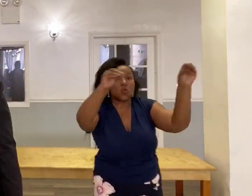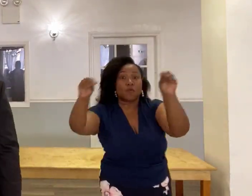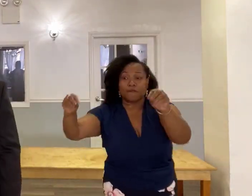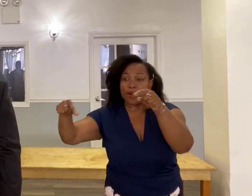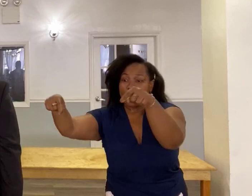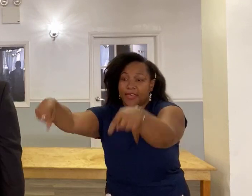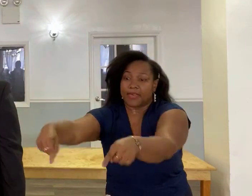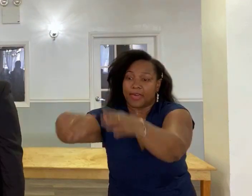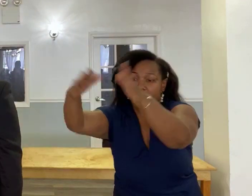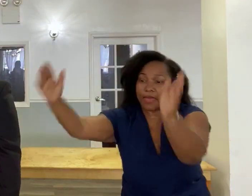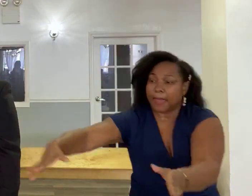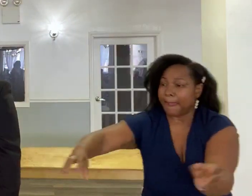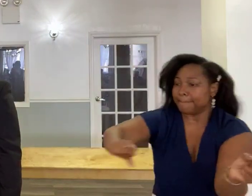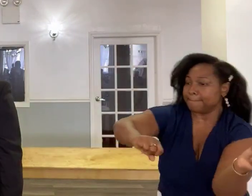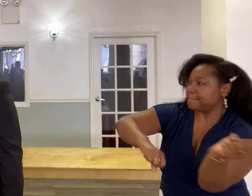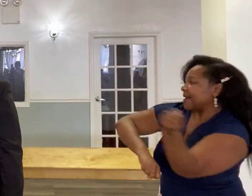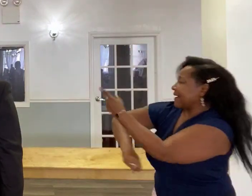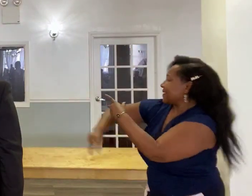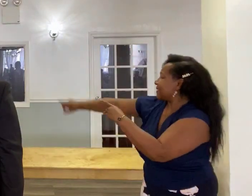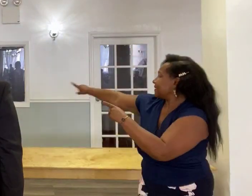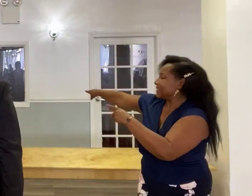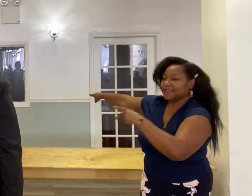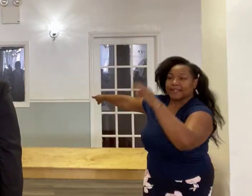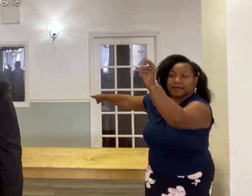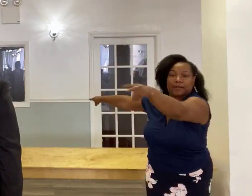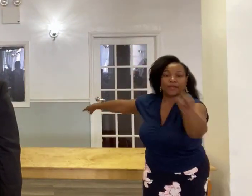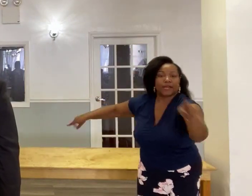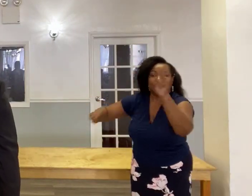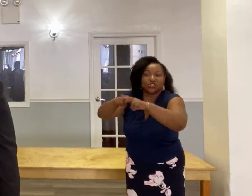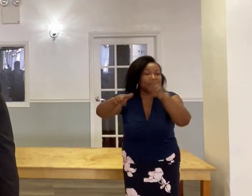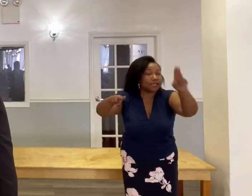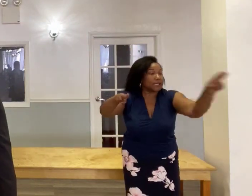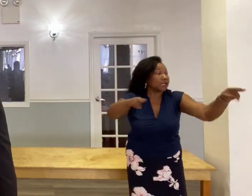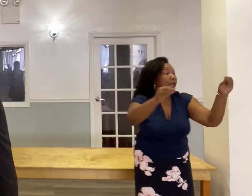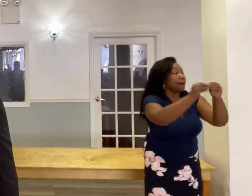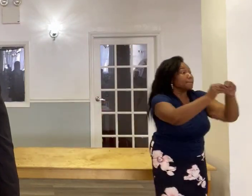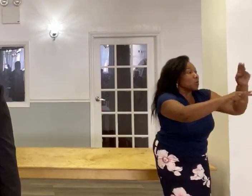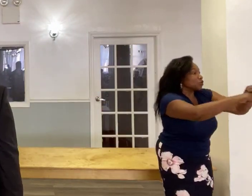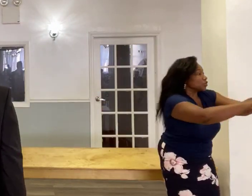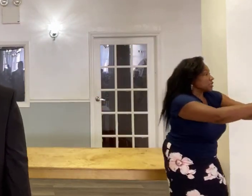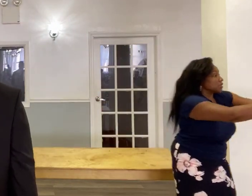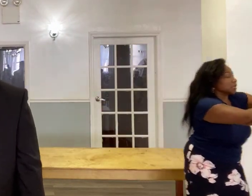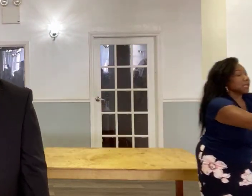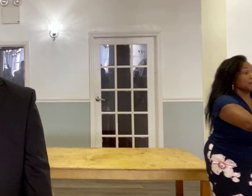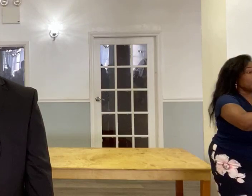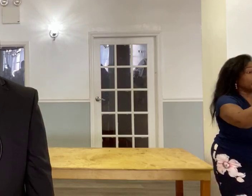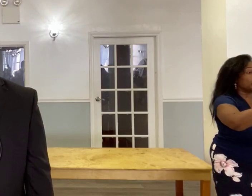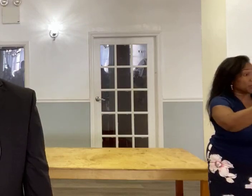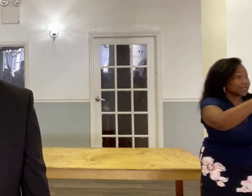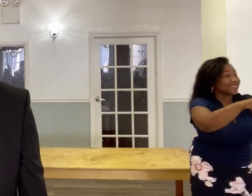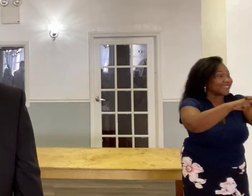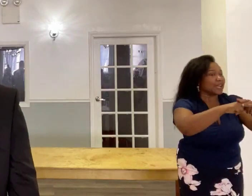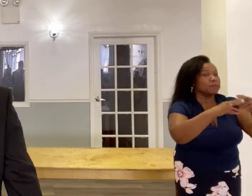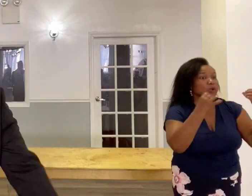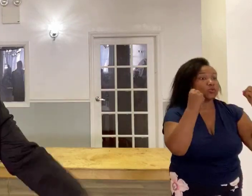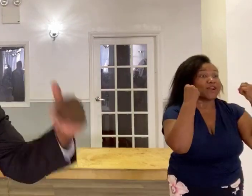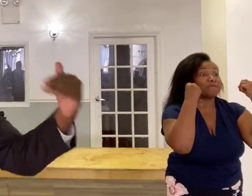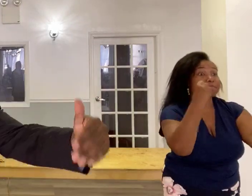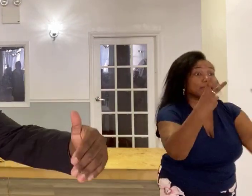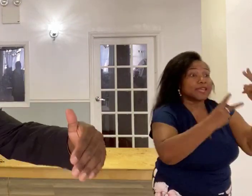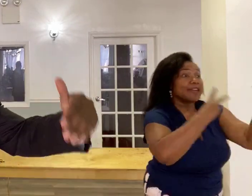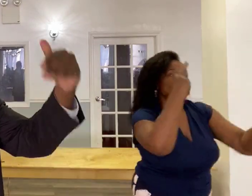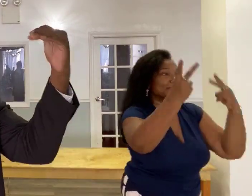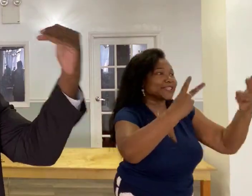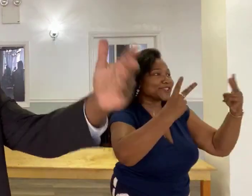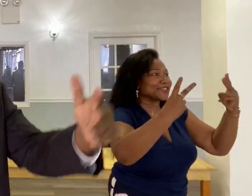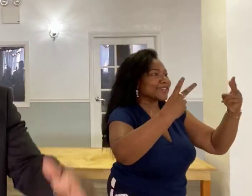back. We're going to have room for another 20 or 30, and we'll all be properly distanced, and we are going to